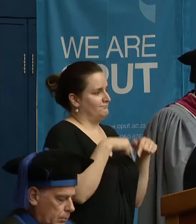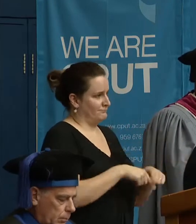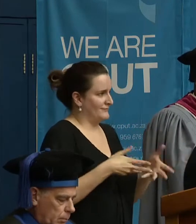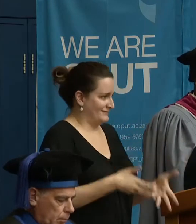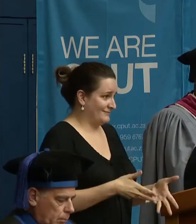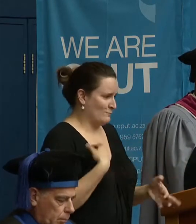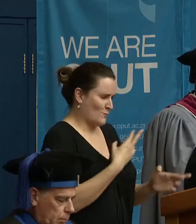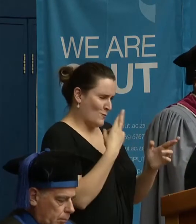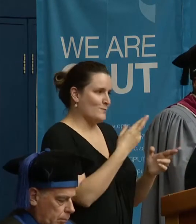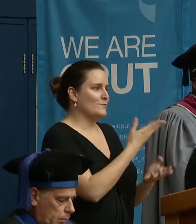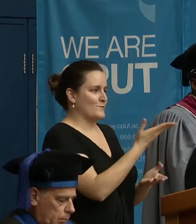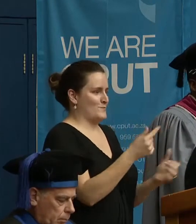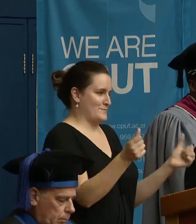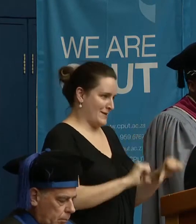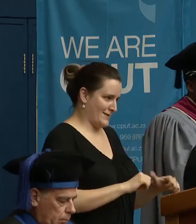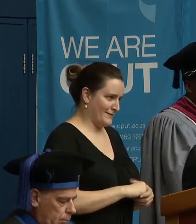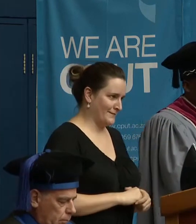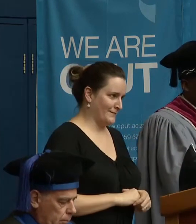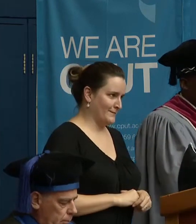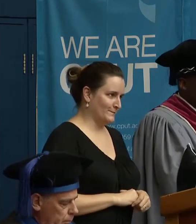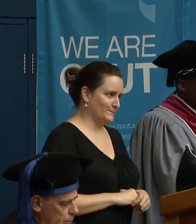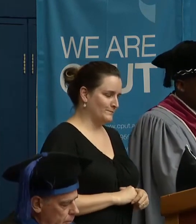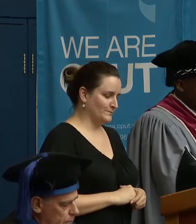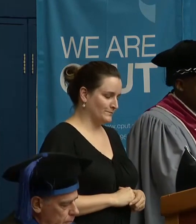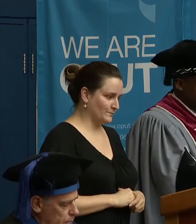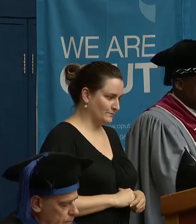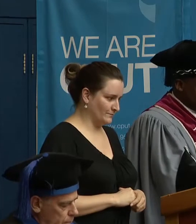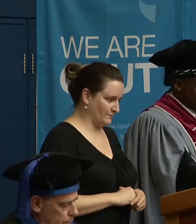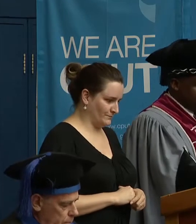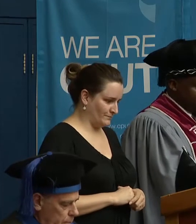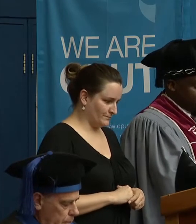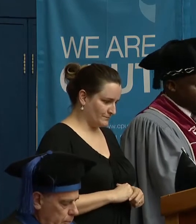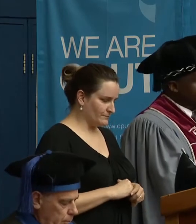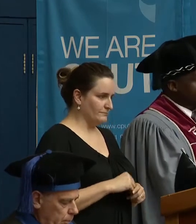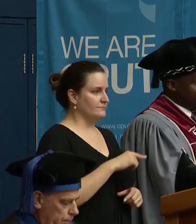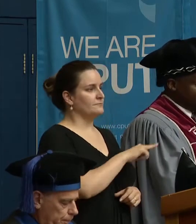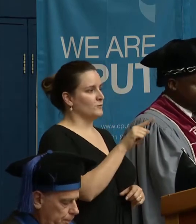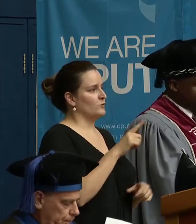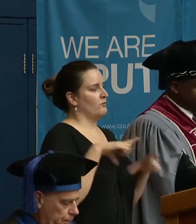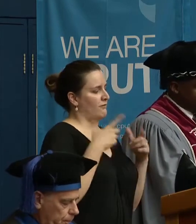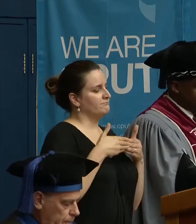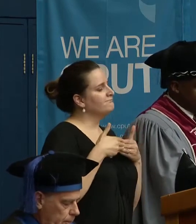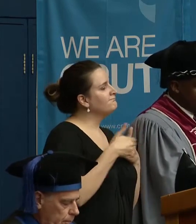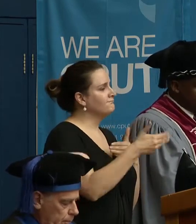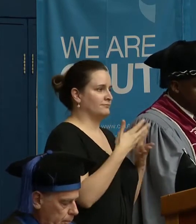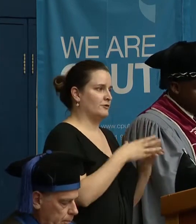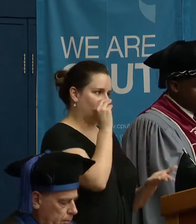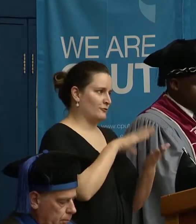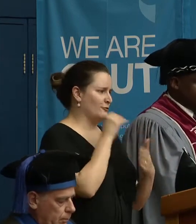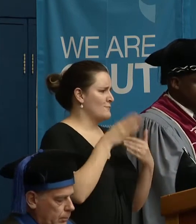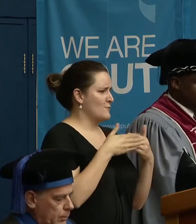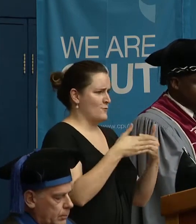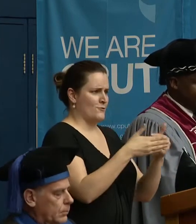And we hope that we at the Cape Peninsula University of Technology will have a role to play in your lifelong learning. We